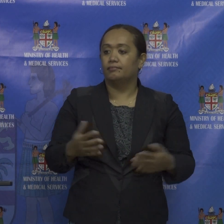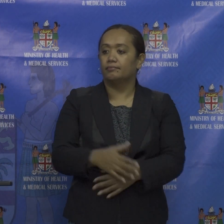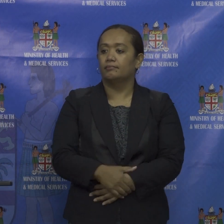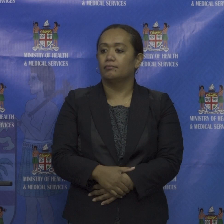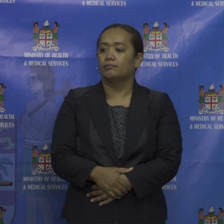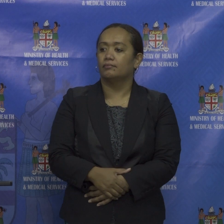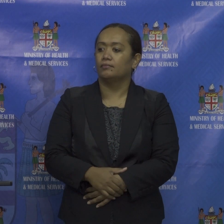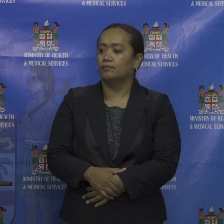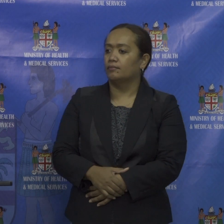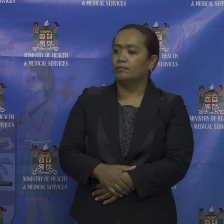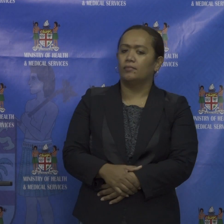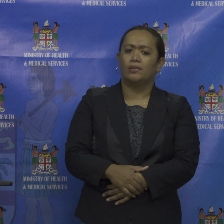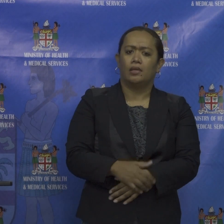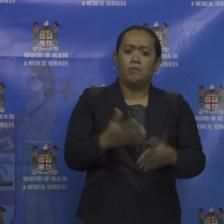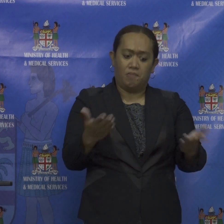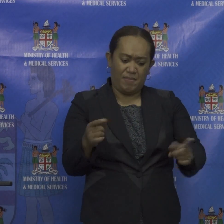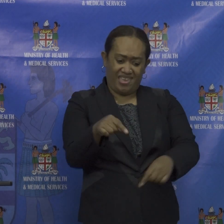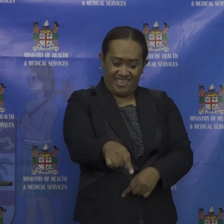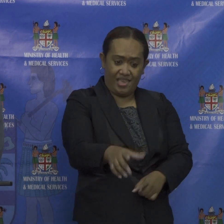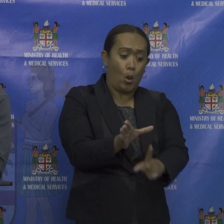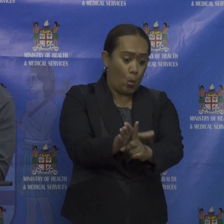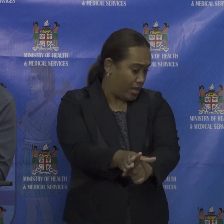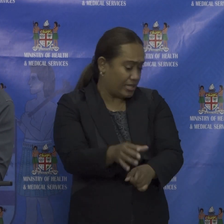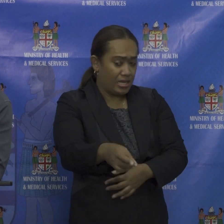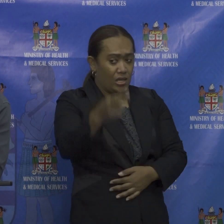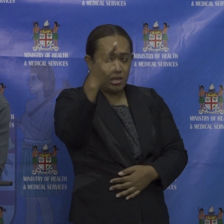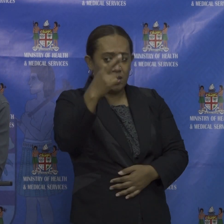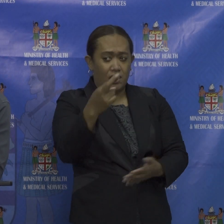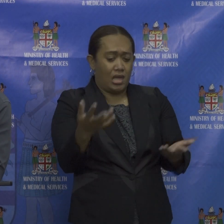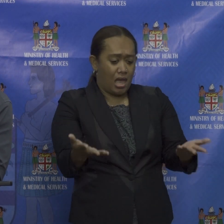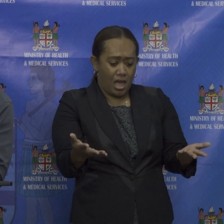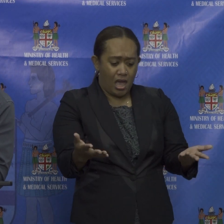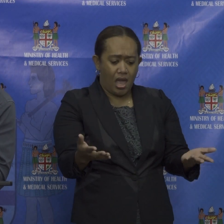So could they have a reason from